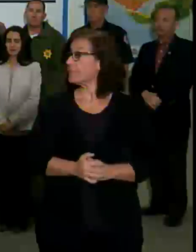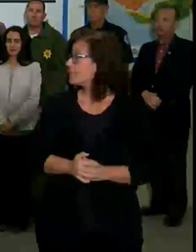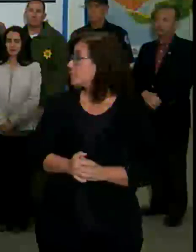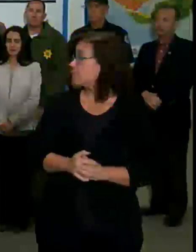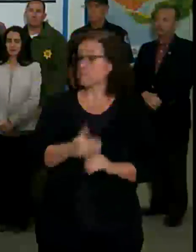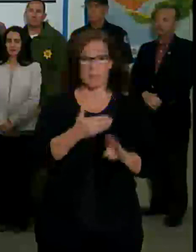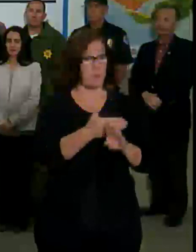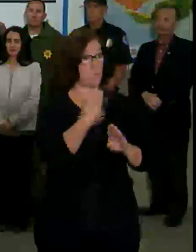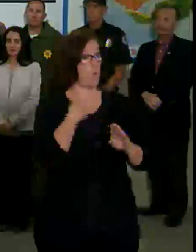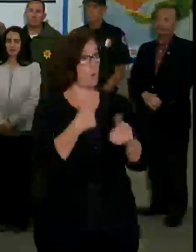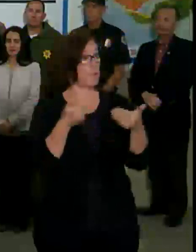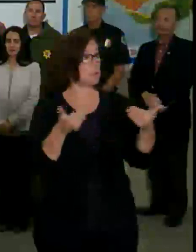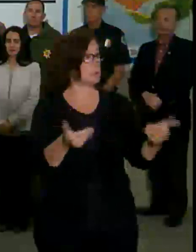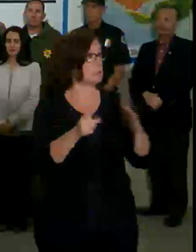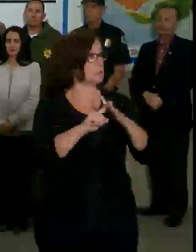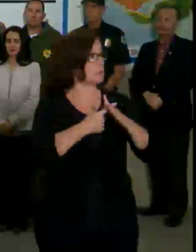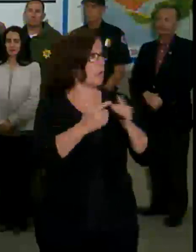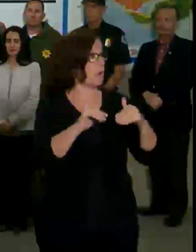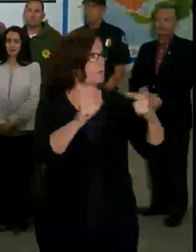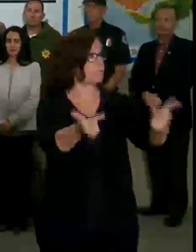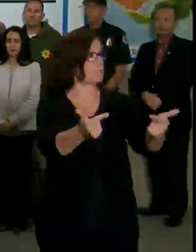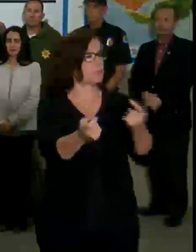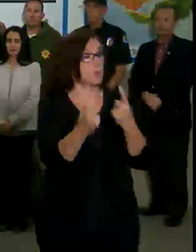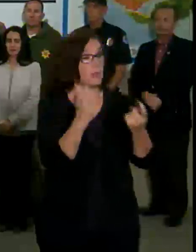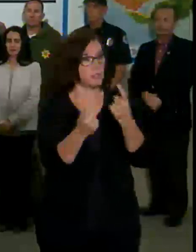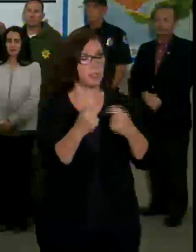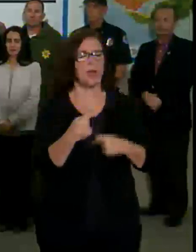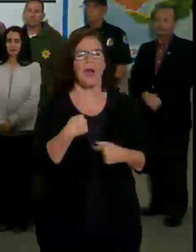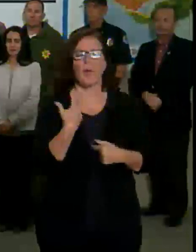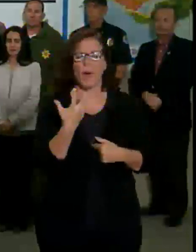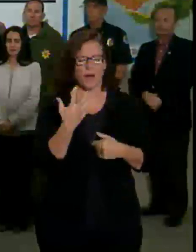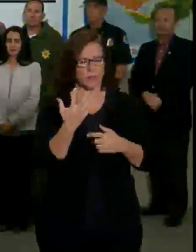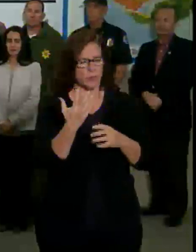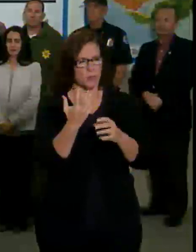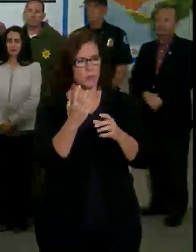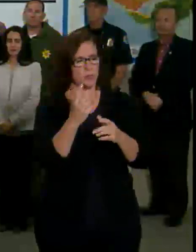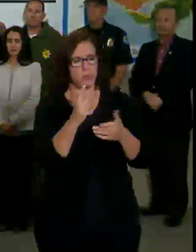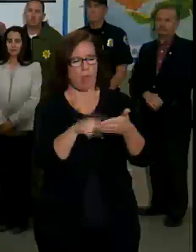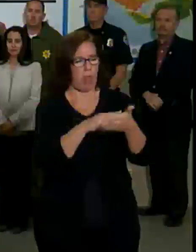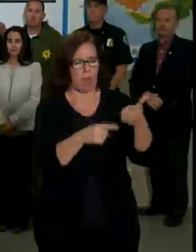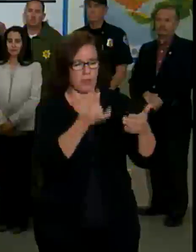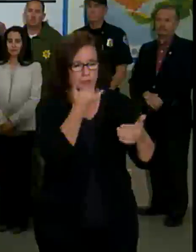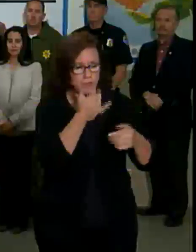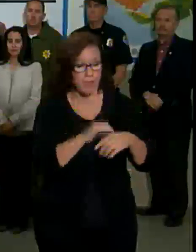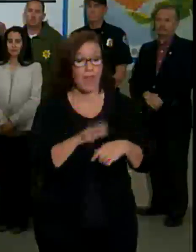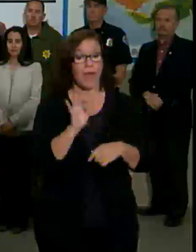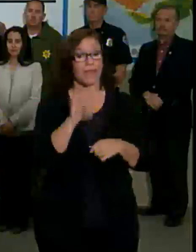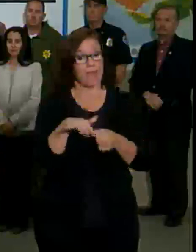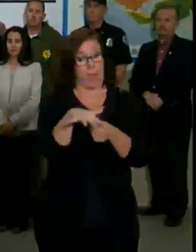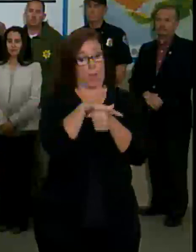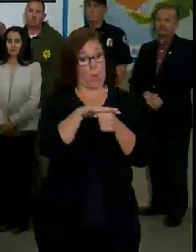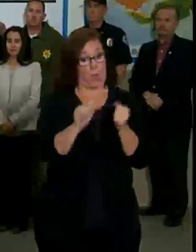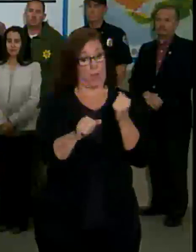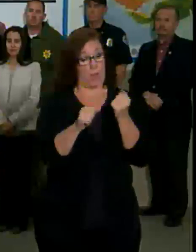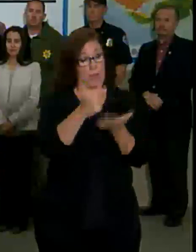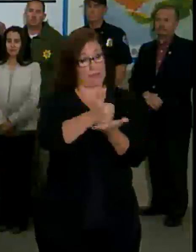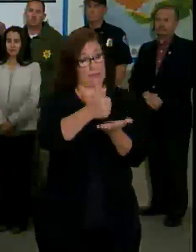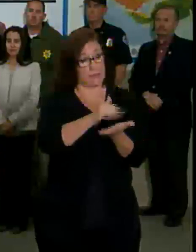Before we open it up for questions, I would like to make one correction. I misspoke at the beginning. The local assistance center that's